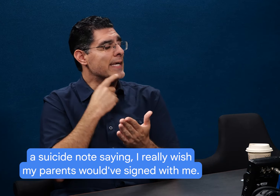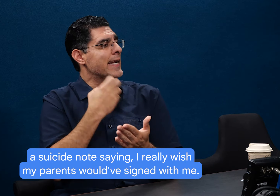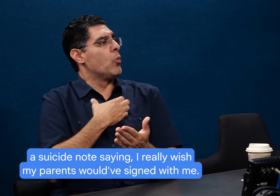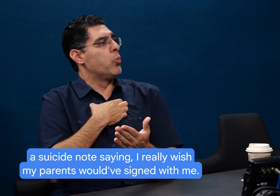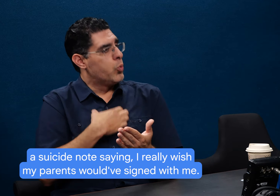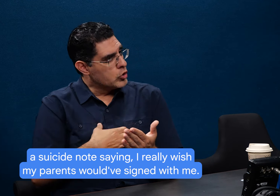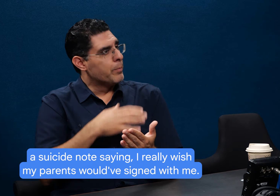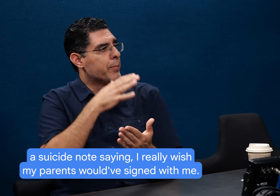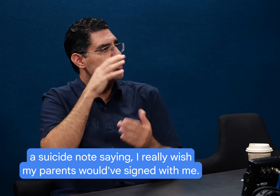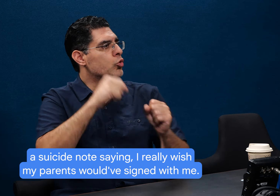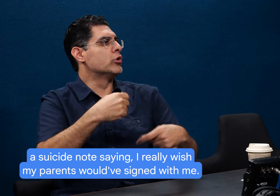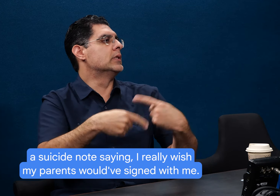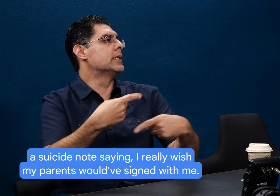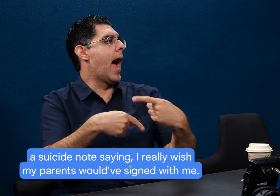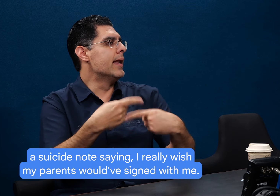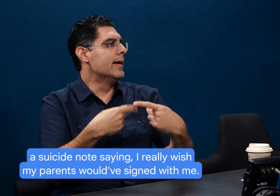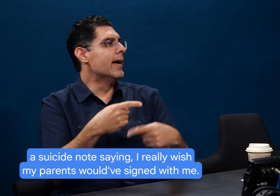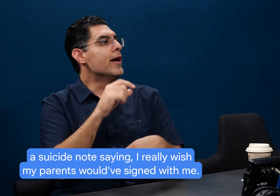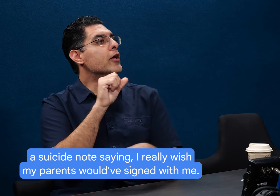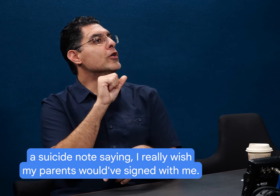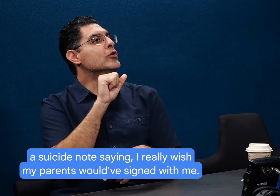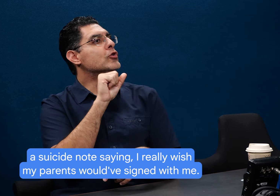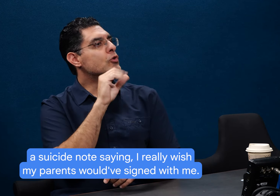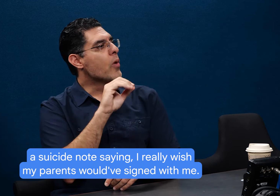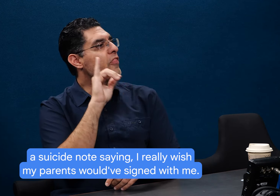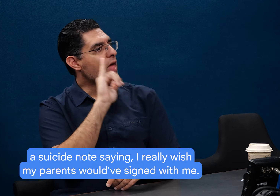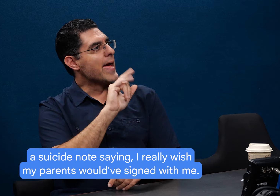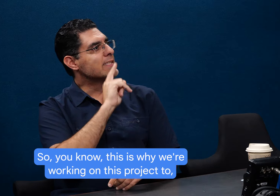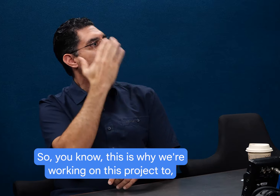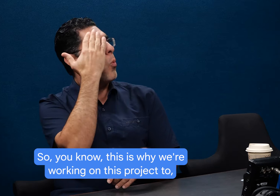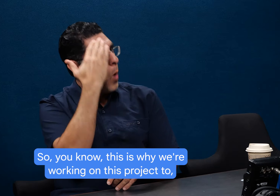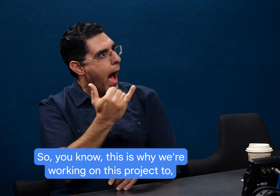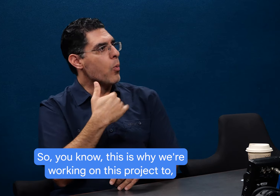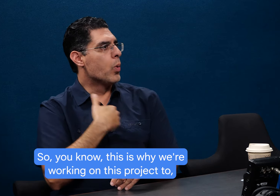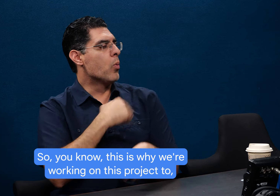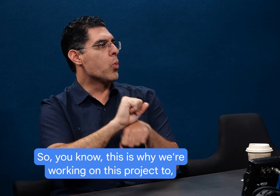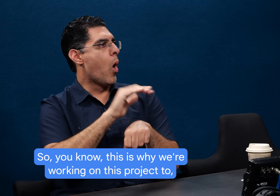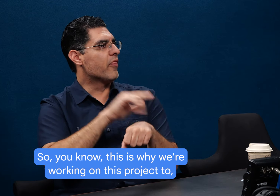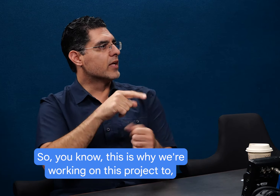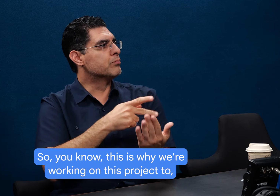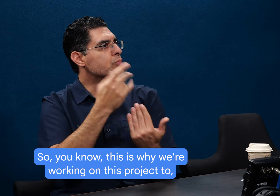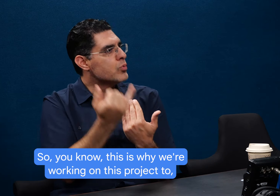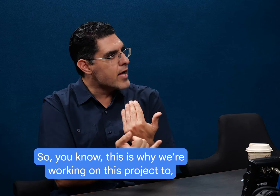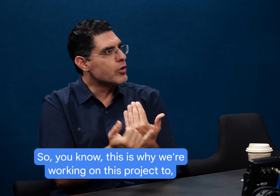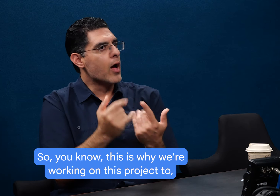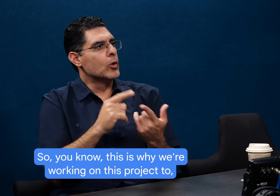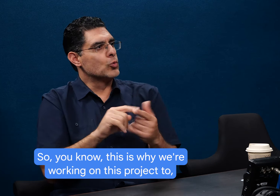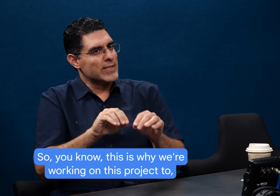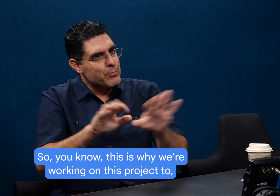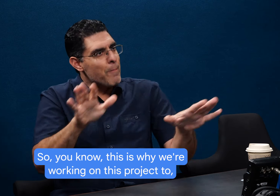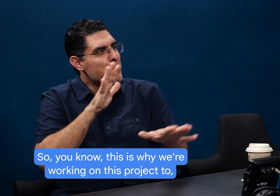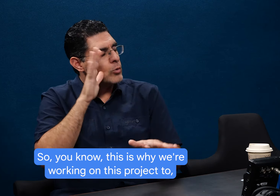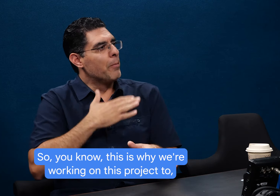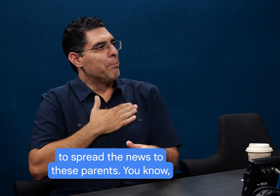will, a suicide note saying, I really wish my parents would have signed with me. So, you know, this is why we're working on this